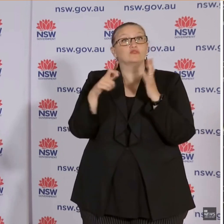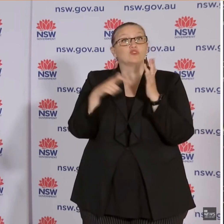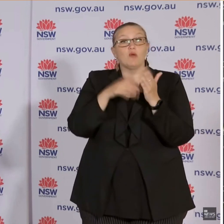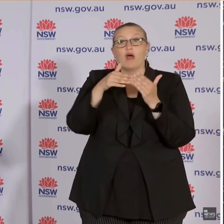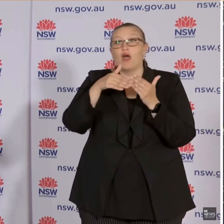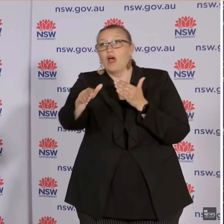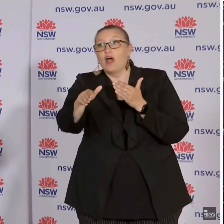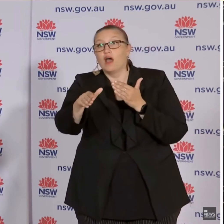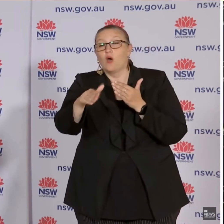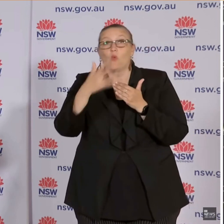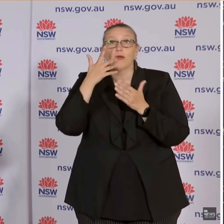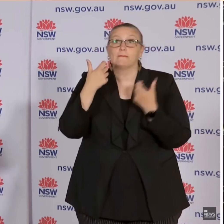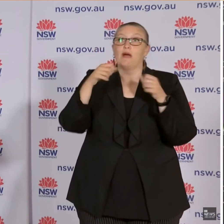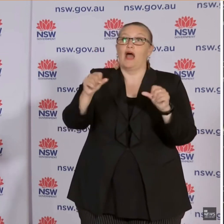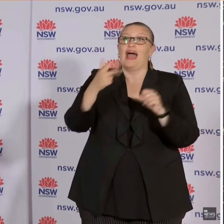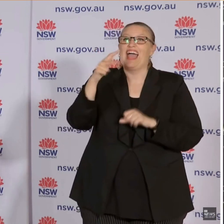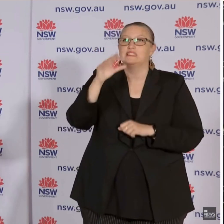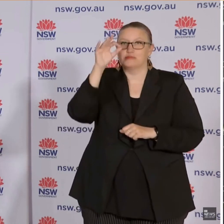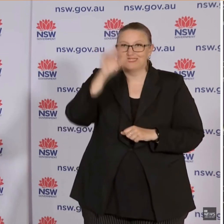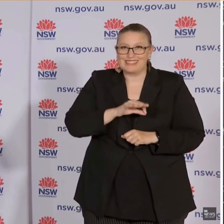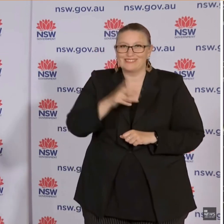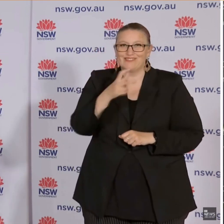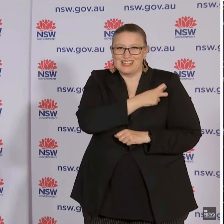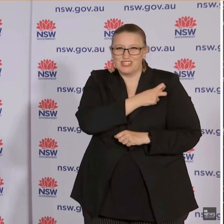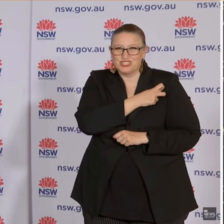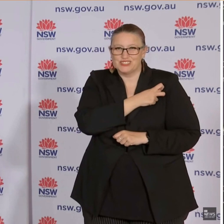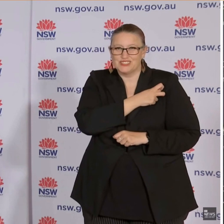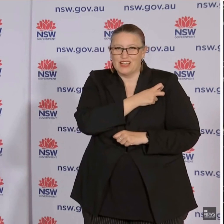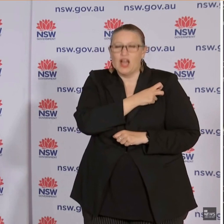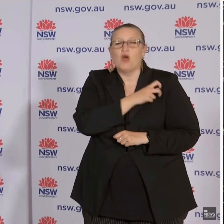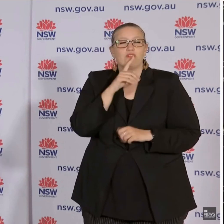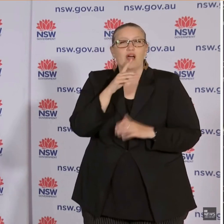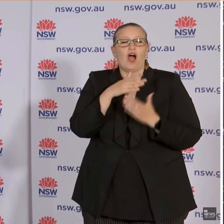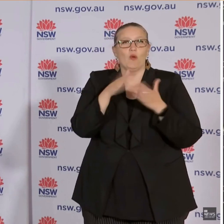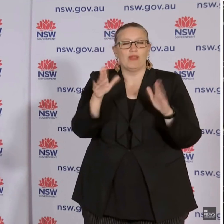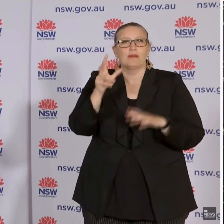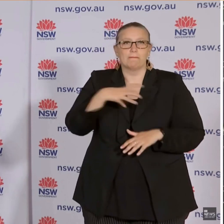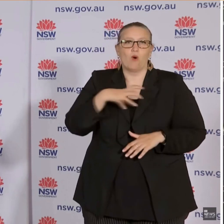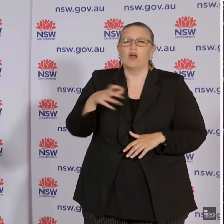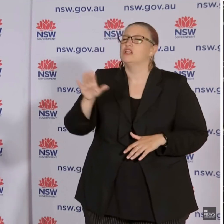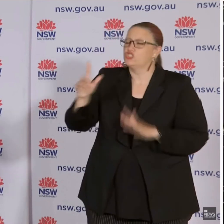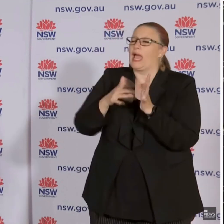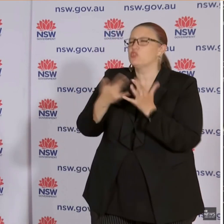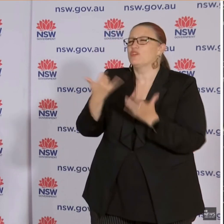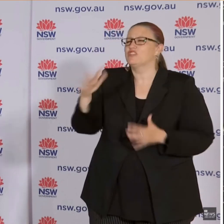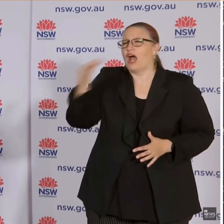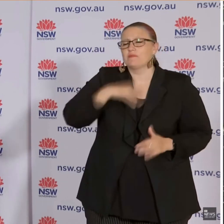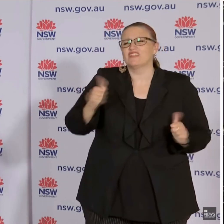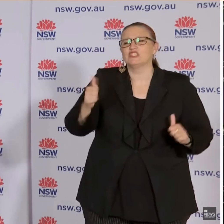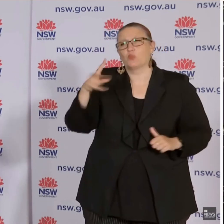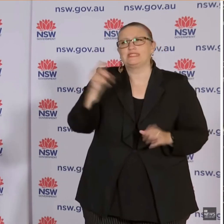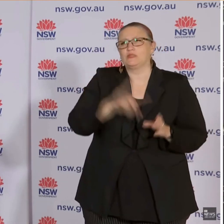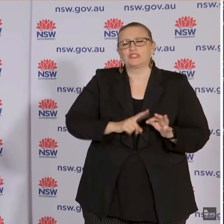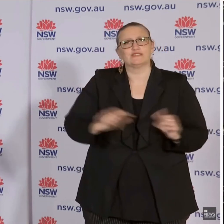up once we get to those higher rates of vaccination. We'll be back tomorrow and the day after that. You can ask us all your questions. Excuse excuse me, James, you've asked about 20 questions